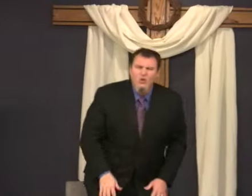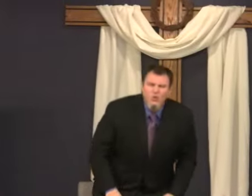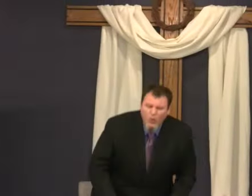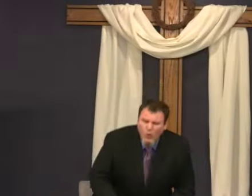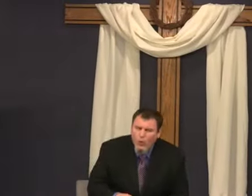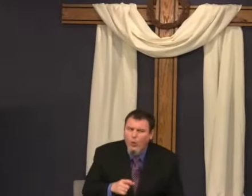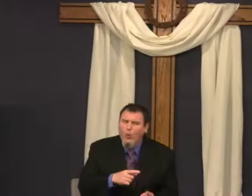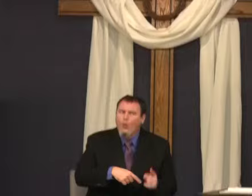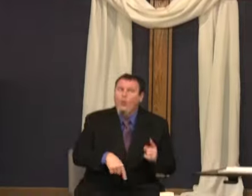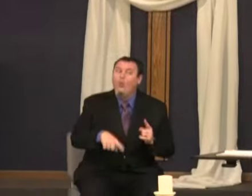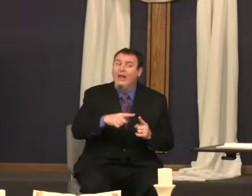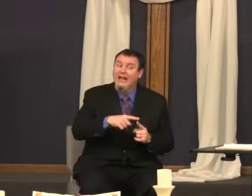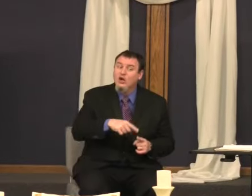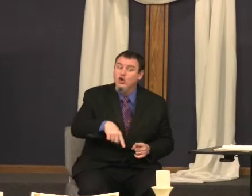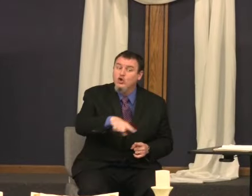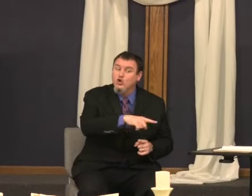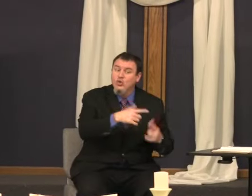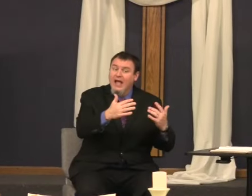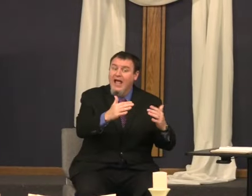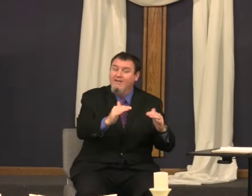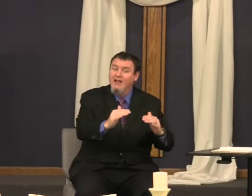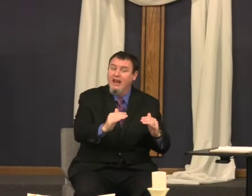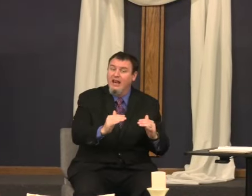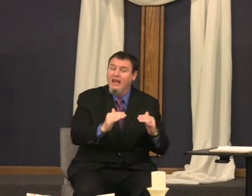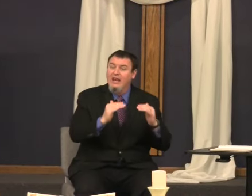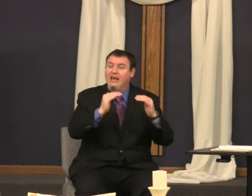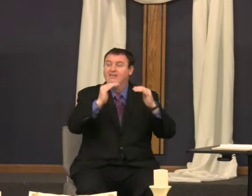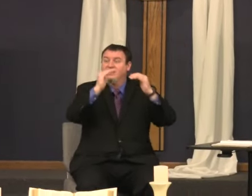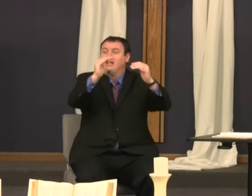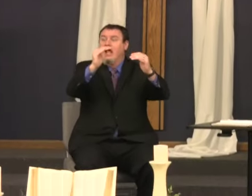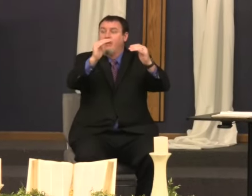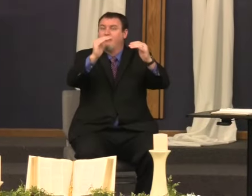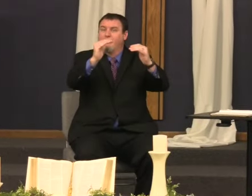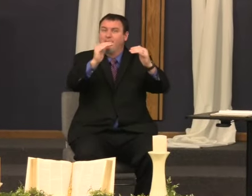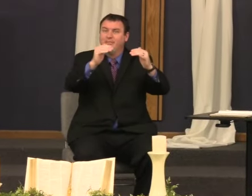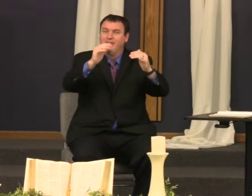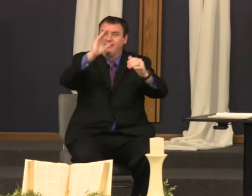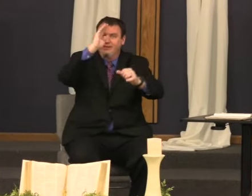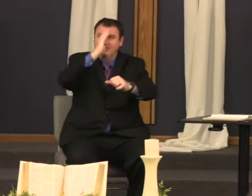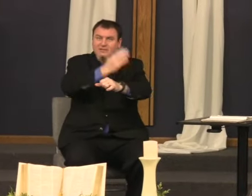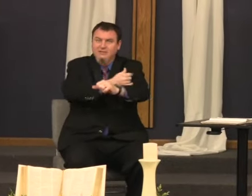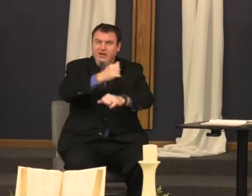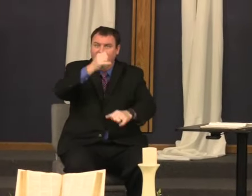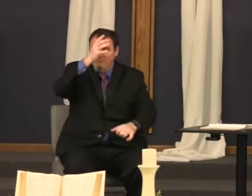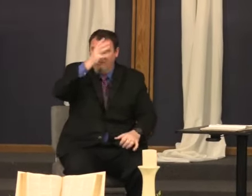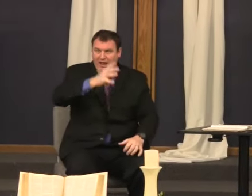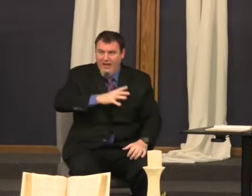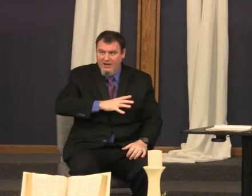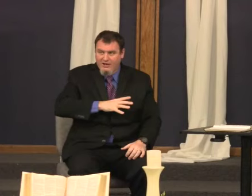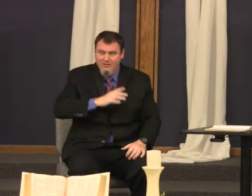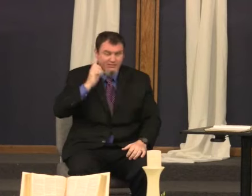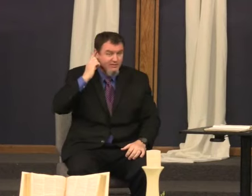And said Jesus unto them, when ye have lifted up the Son of Man,